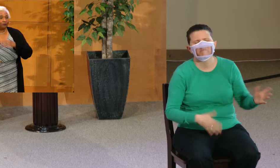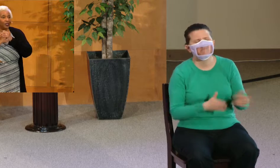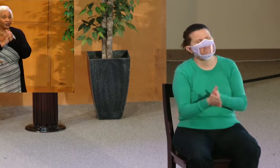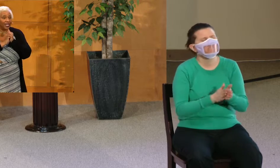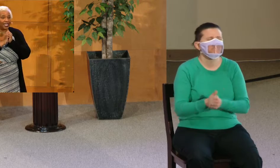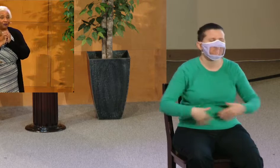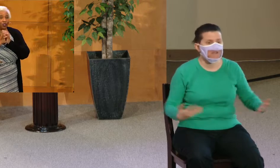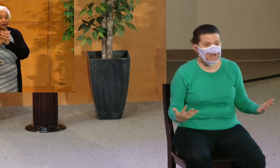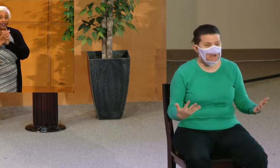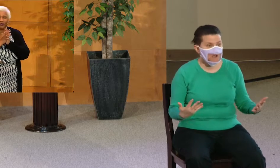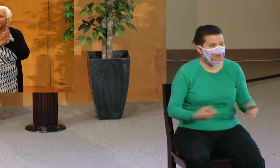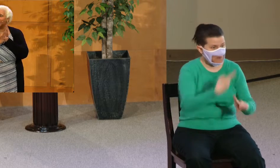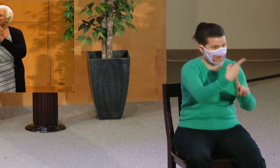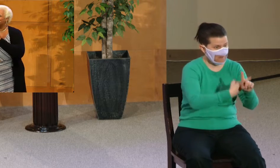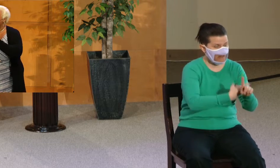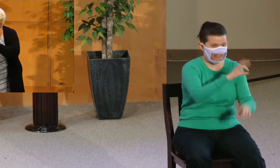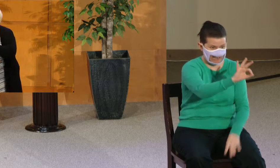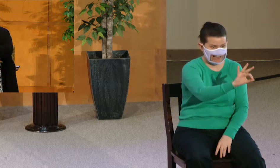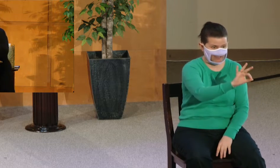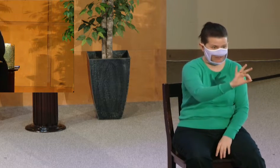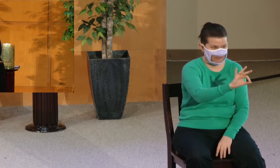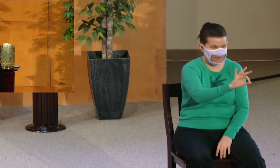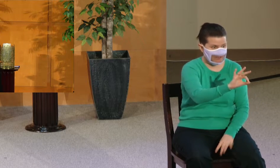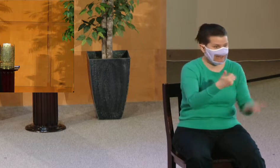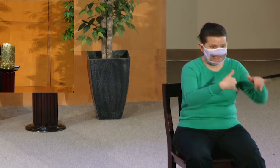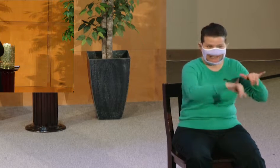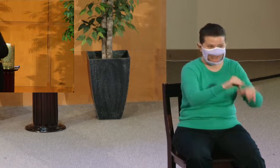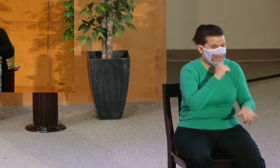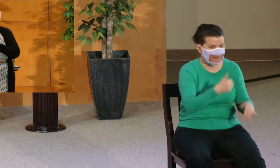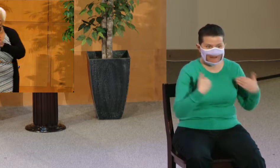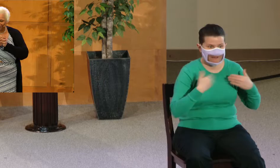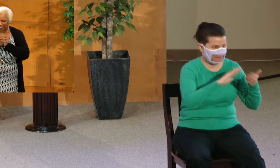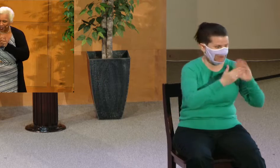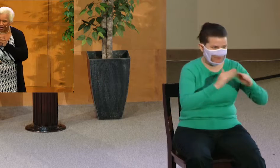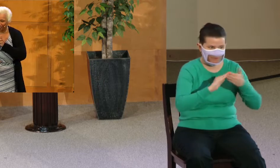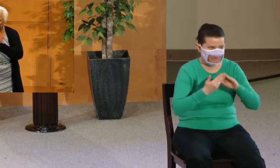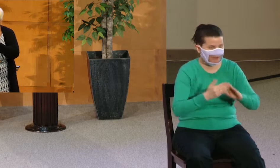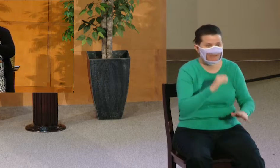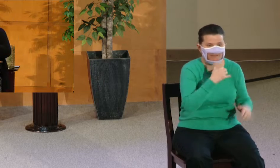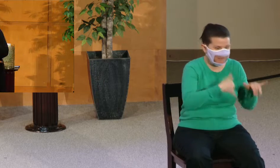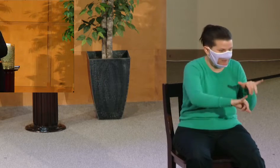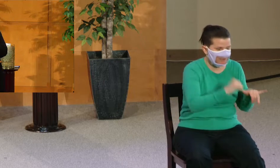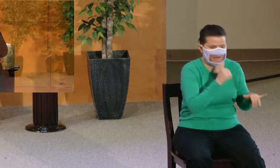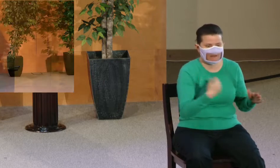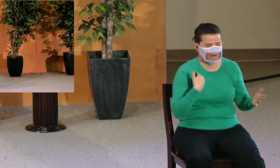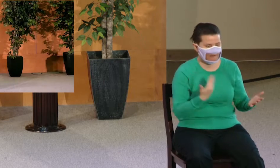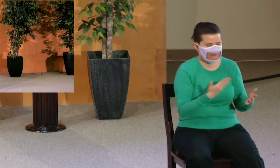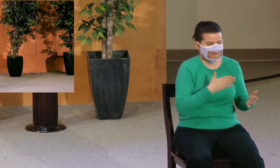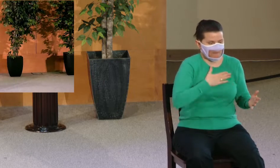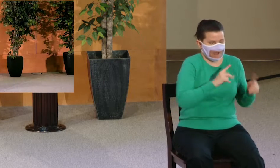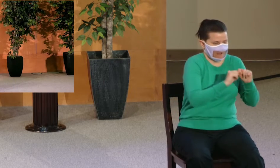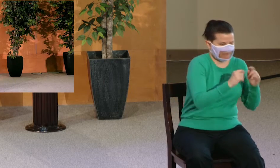Well, when month 9 came rolling around, and I still did not have a community, I still did not have my tribe, I